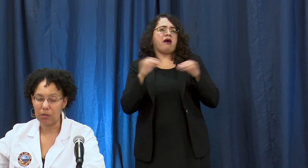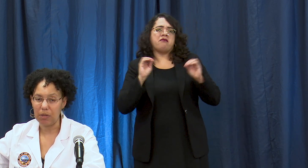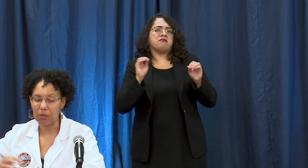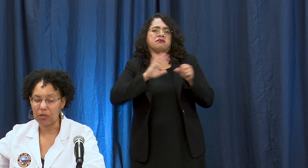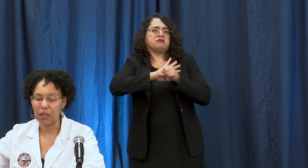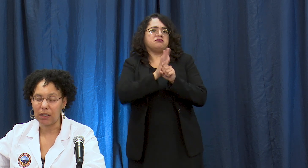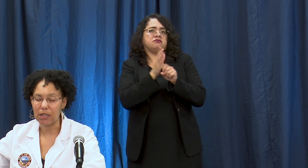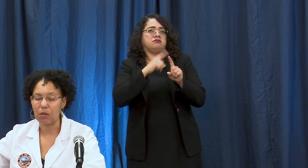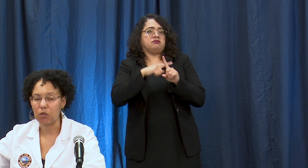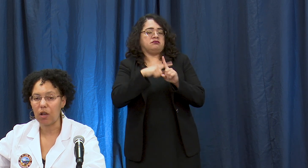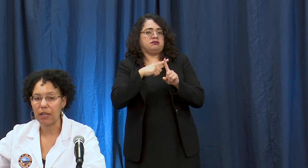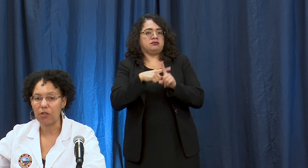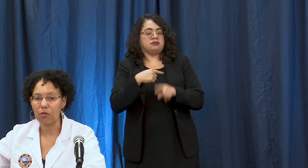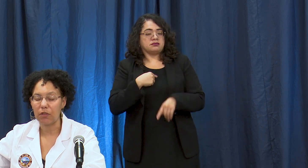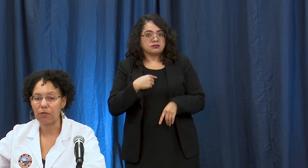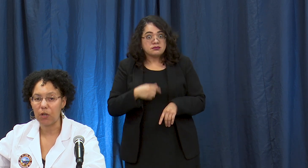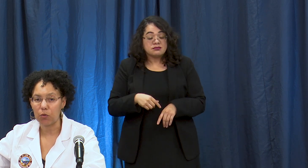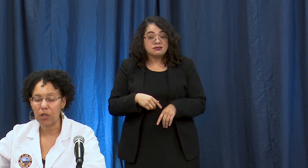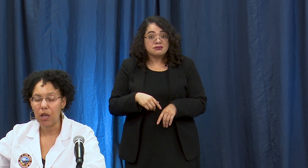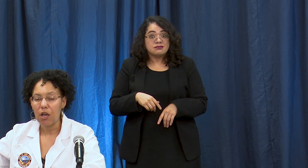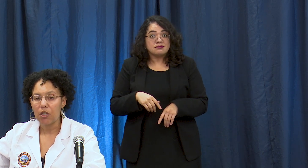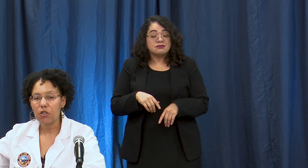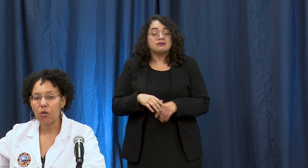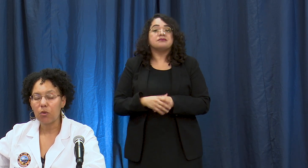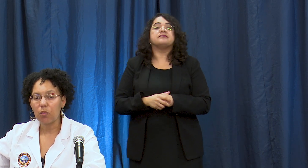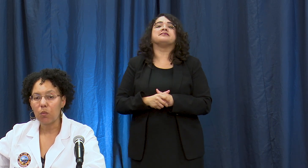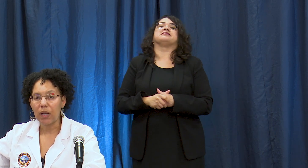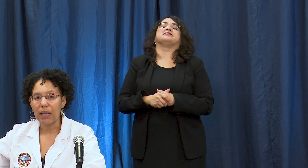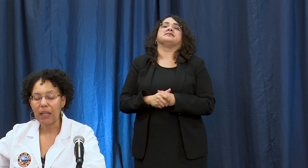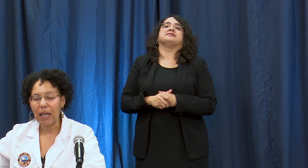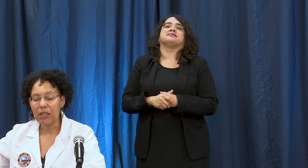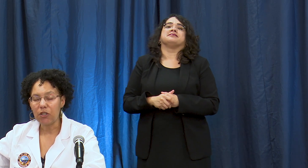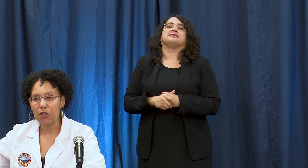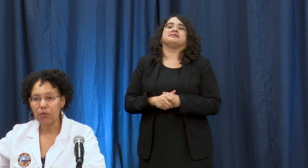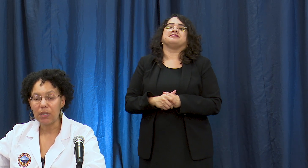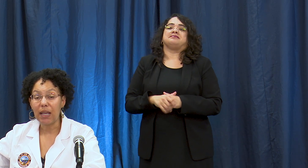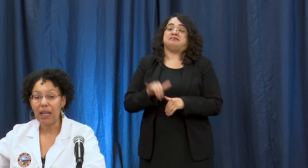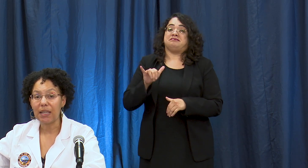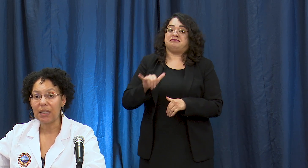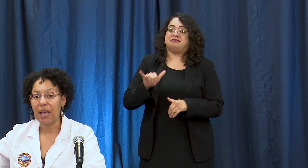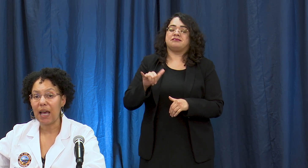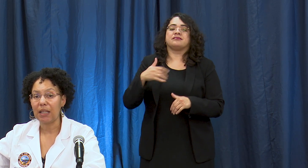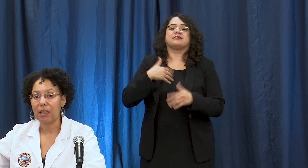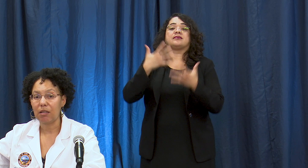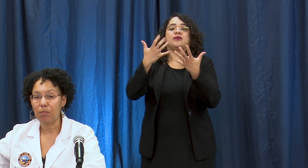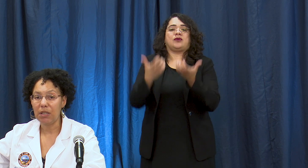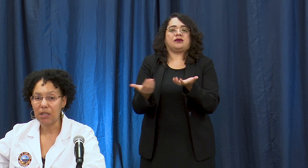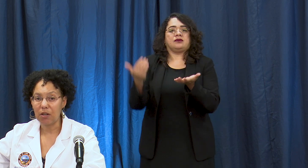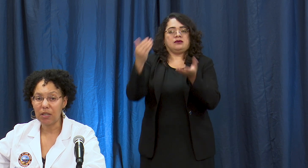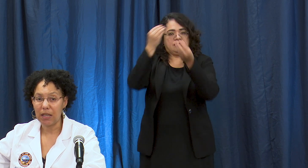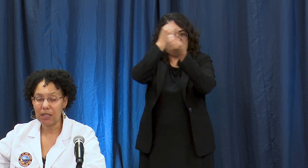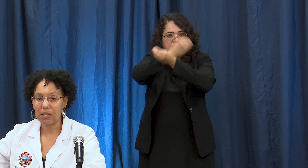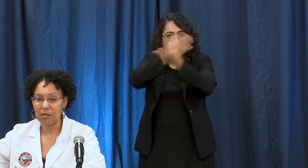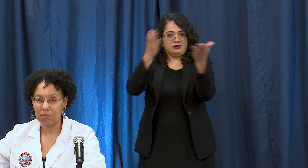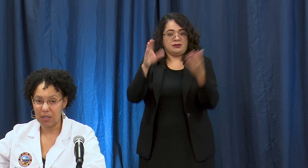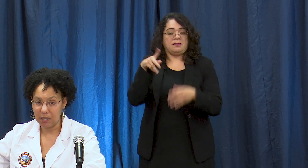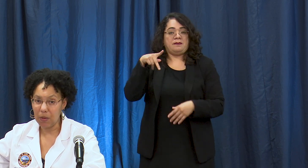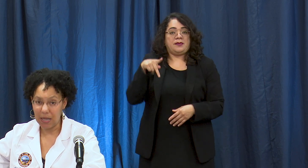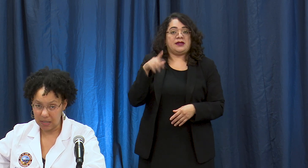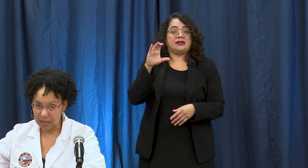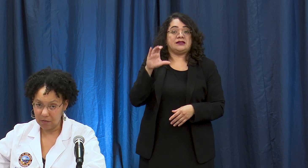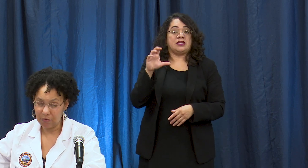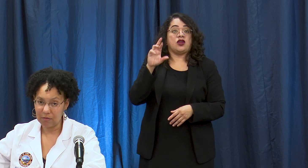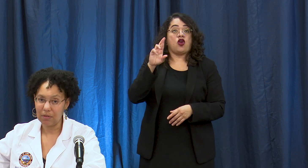This is what the people are telling us that we're talking to on the phone. So what I'd like to say is that the PCR test